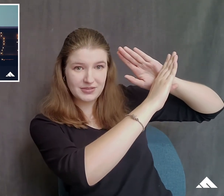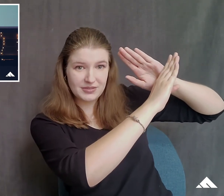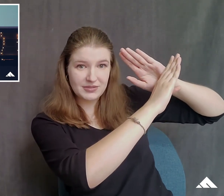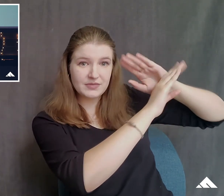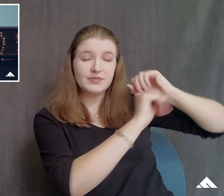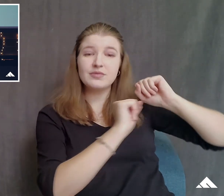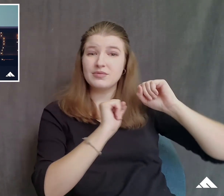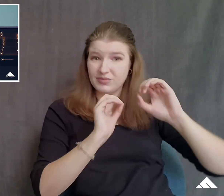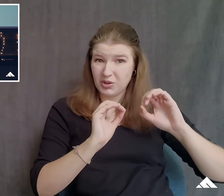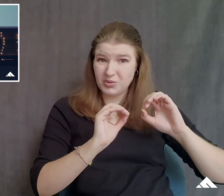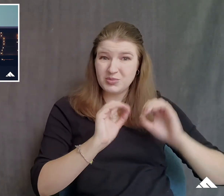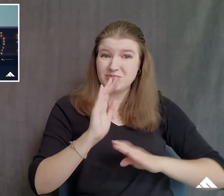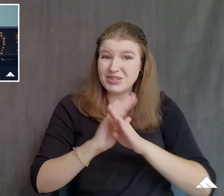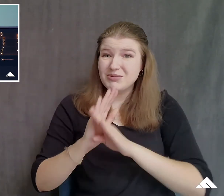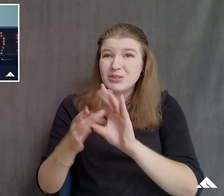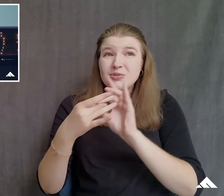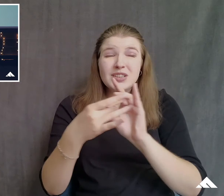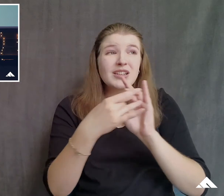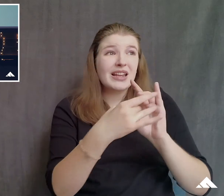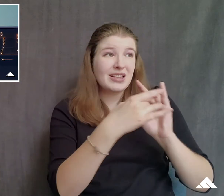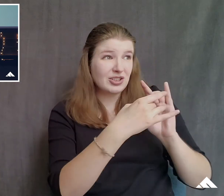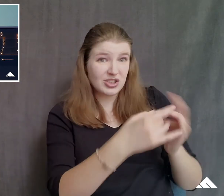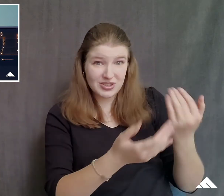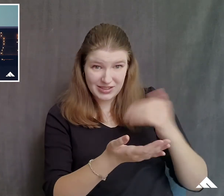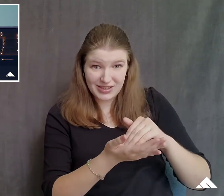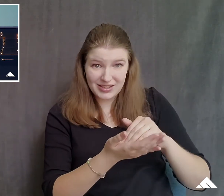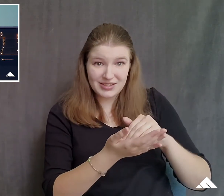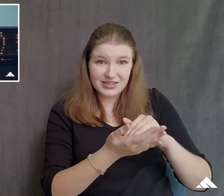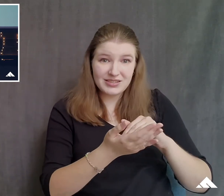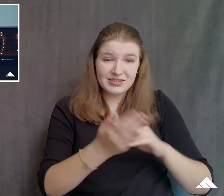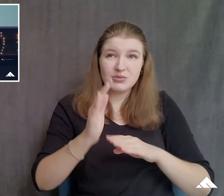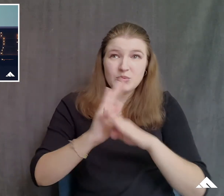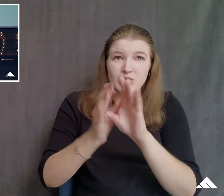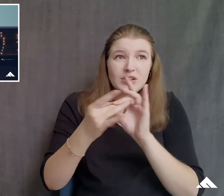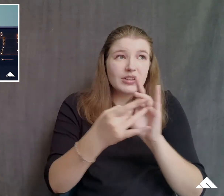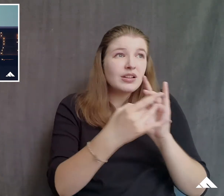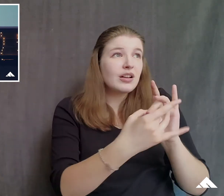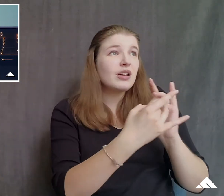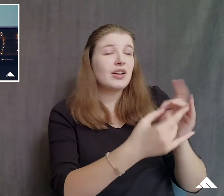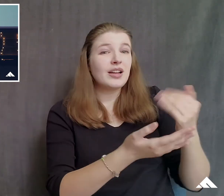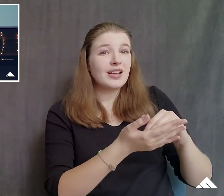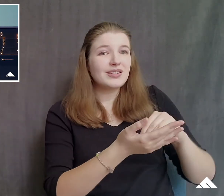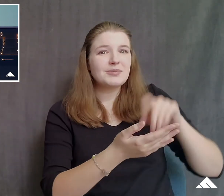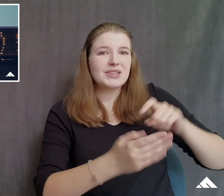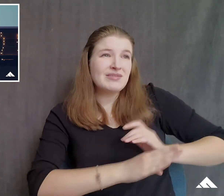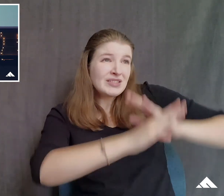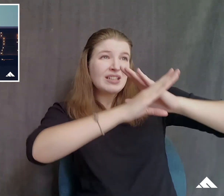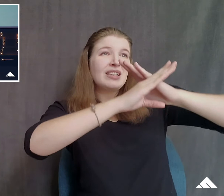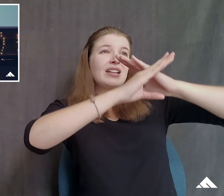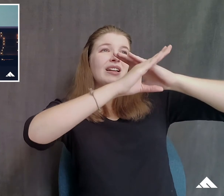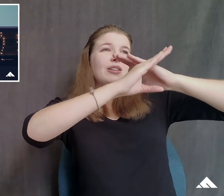So to rebuild relationships, to rebuild those relationships, we have to begin to tear down the